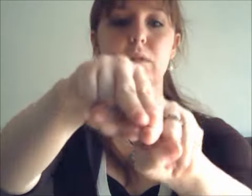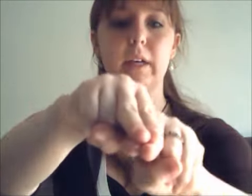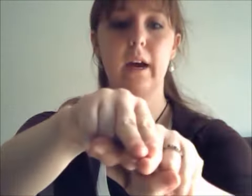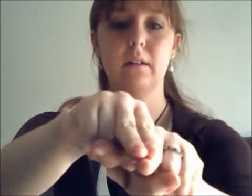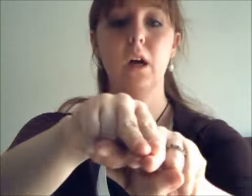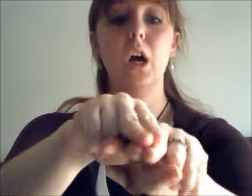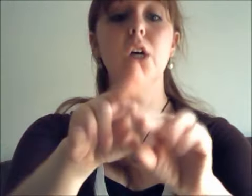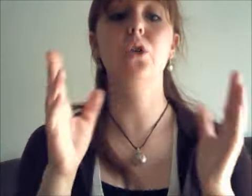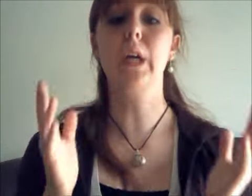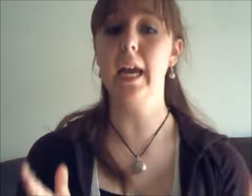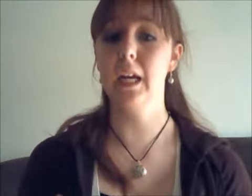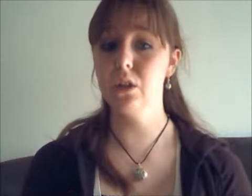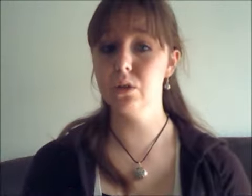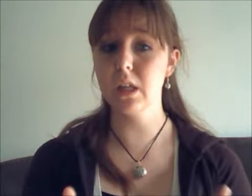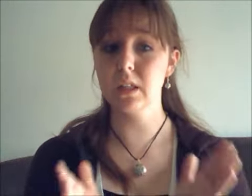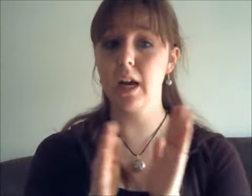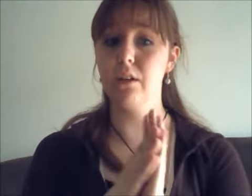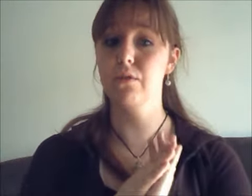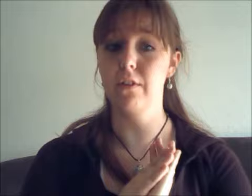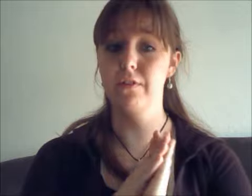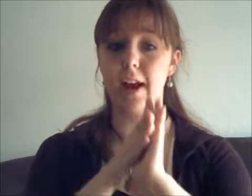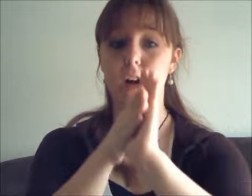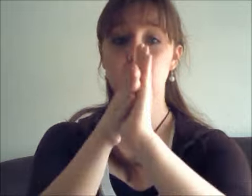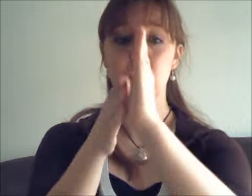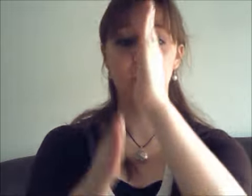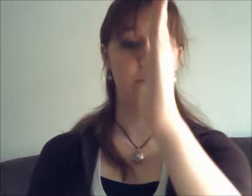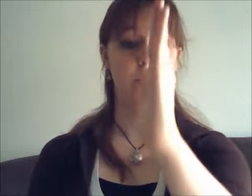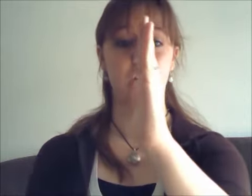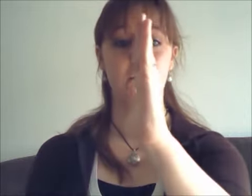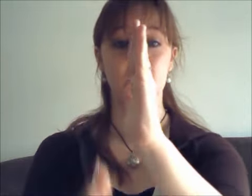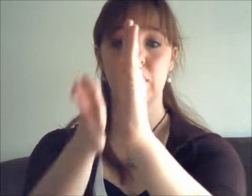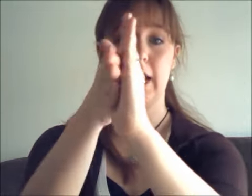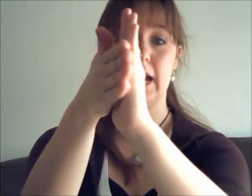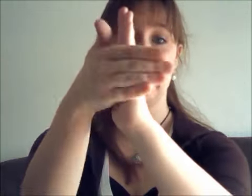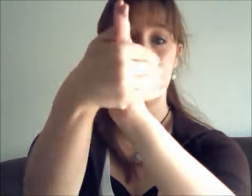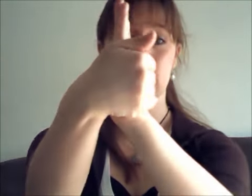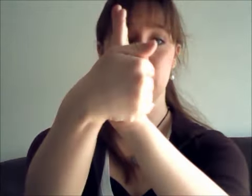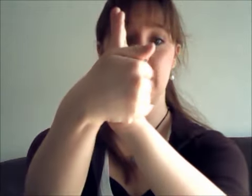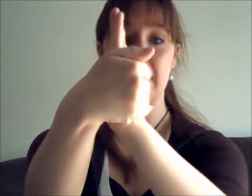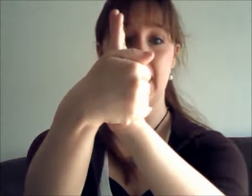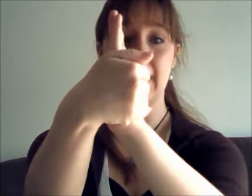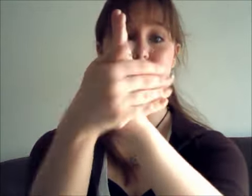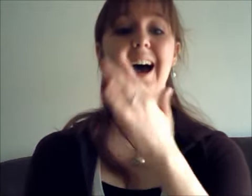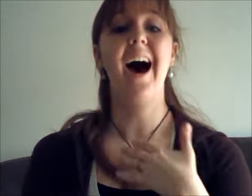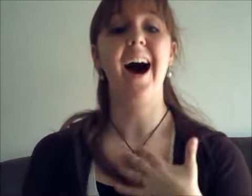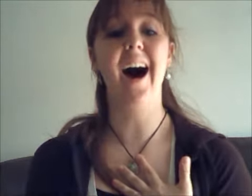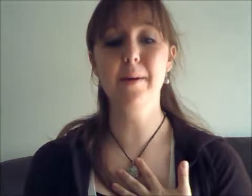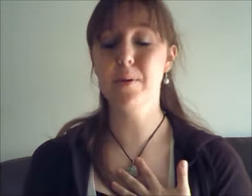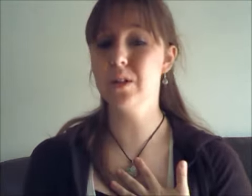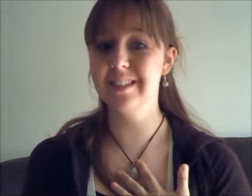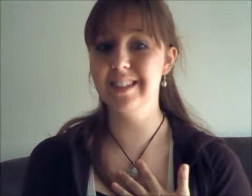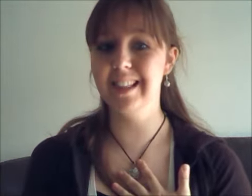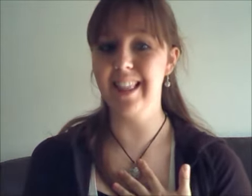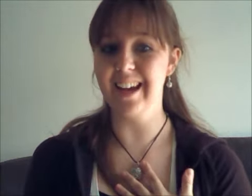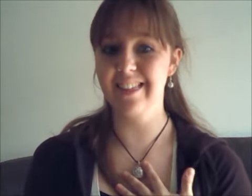Yeah. You can use the sign for a fair, which you're going to have a straight hand, and it goes around like that. I personally didn't like